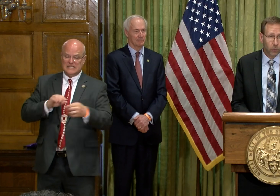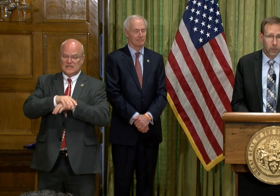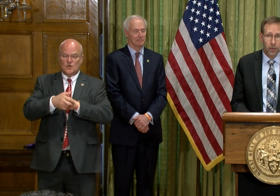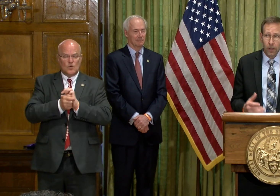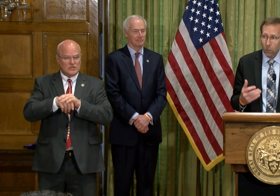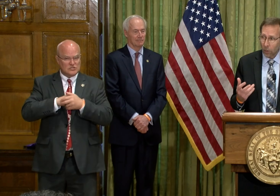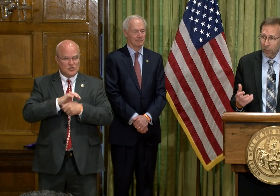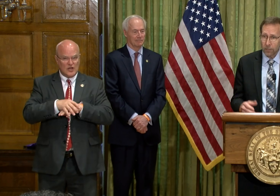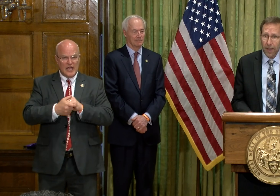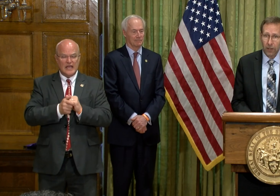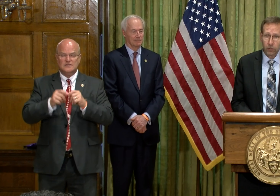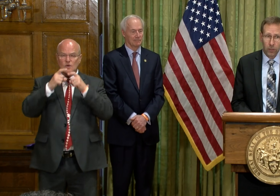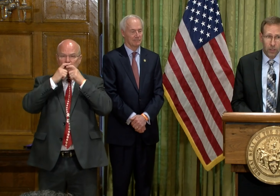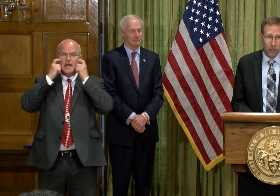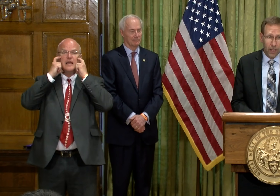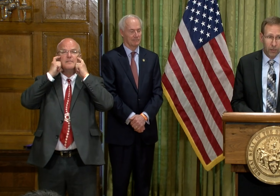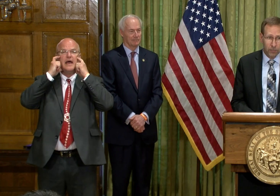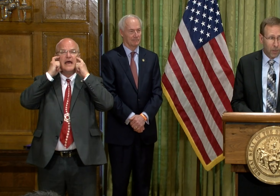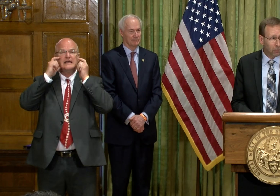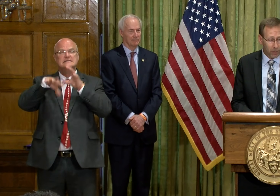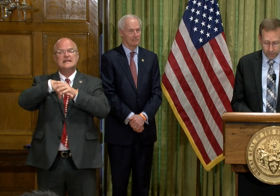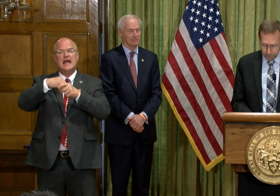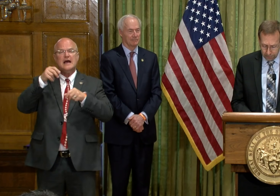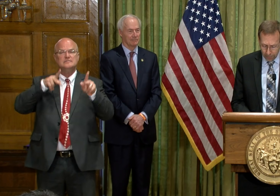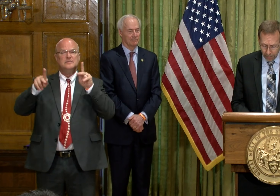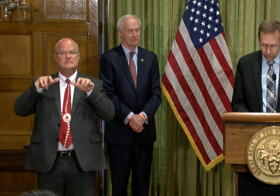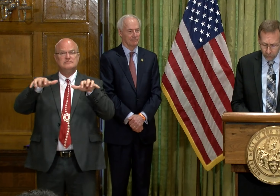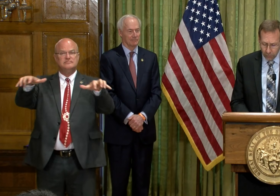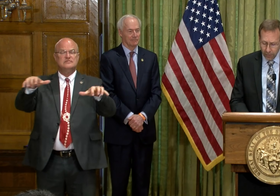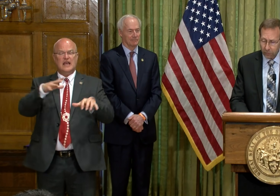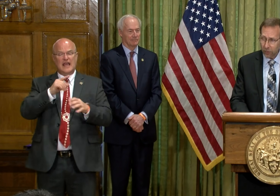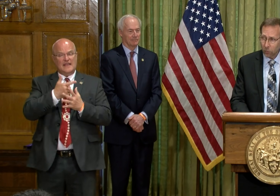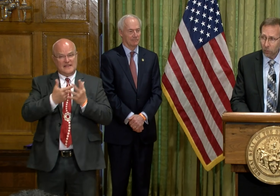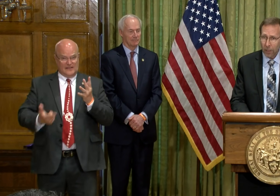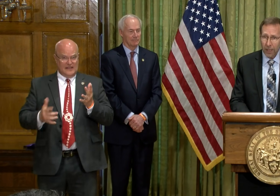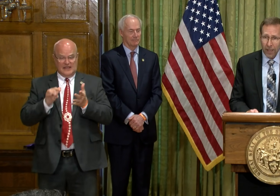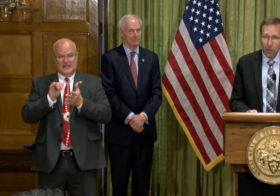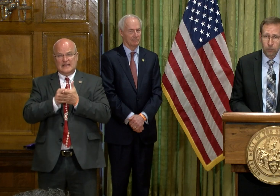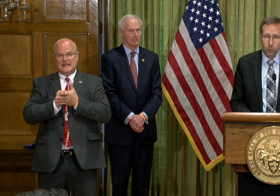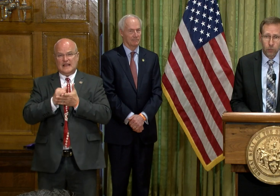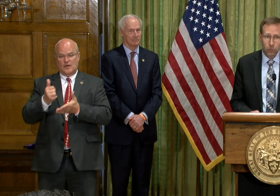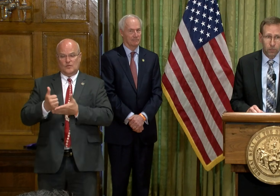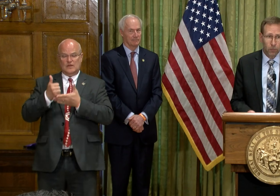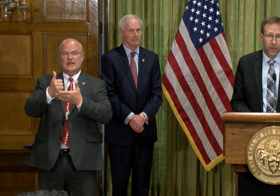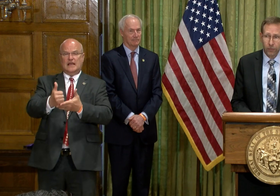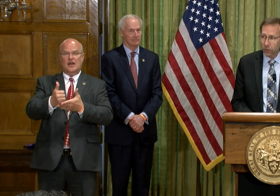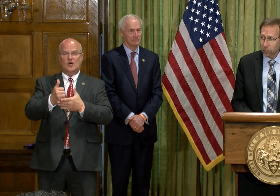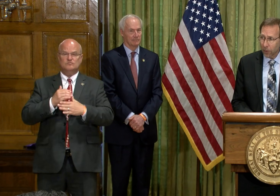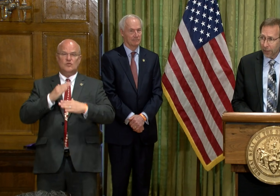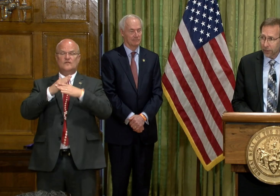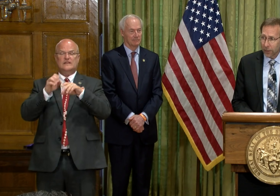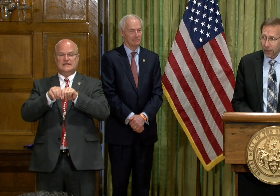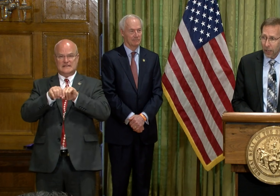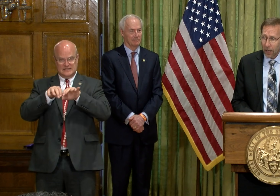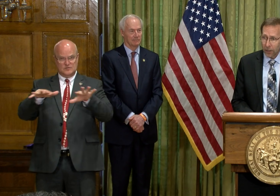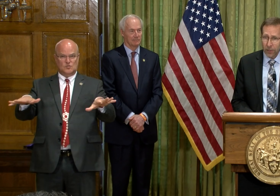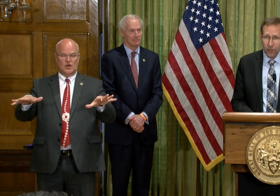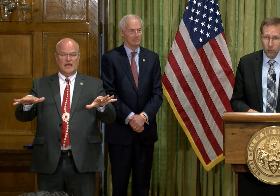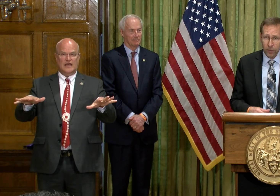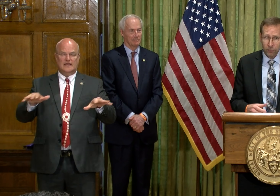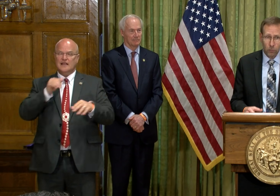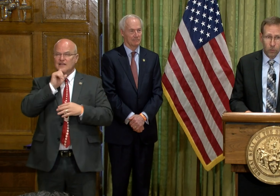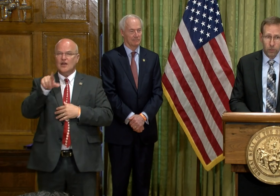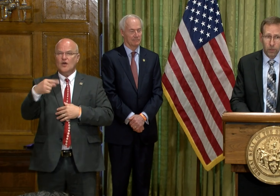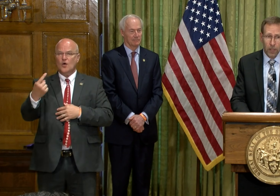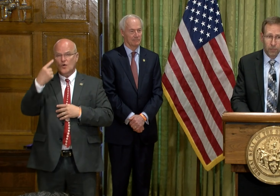hand washing, wearing a mask out in public. And these are things that will help to prevent the spread,